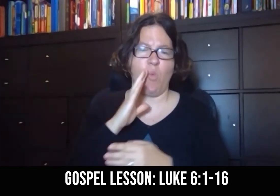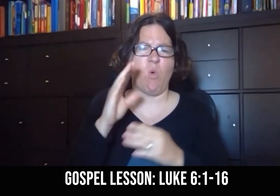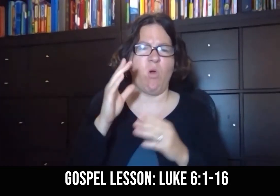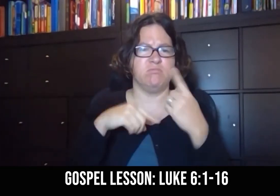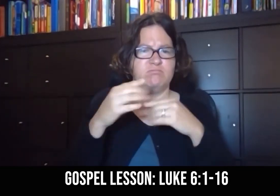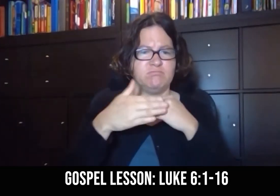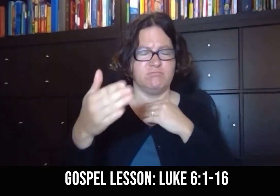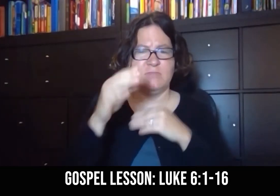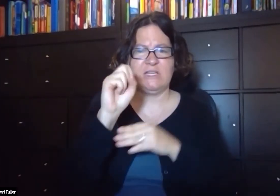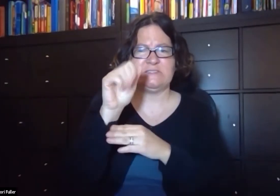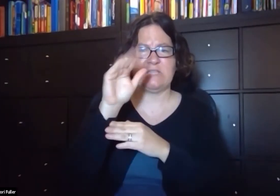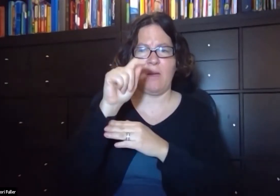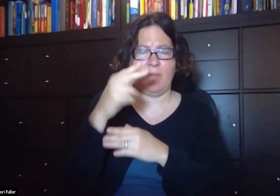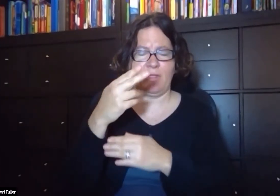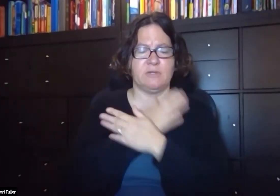One Sabbath,